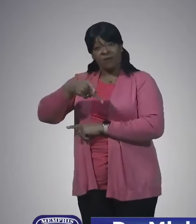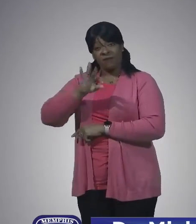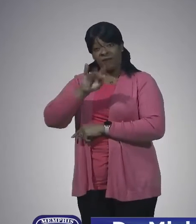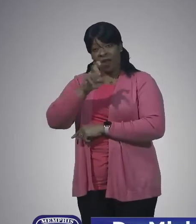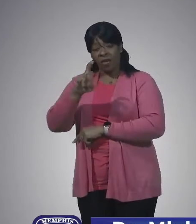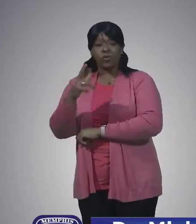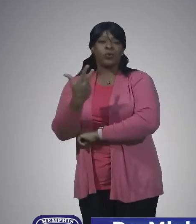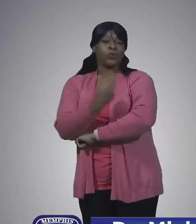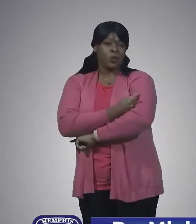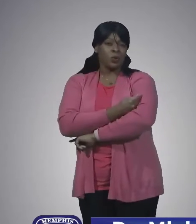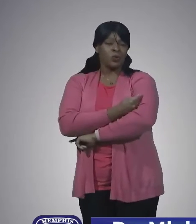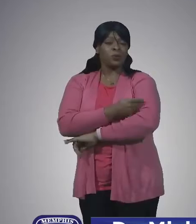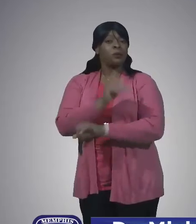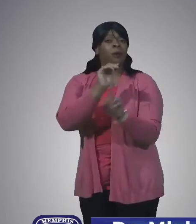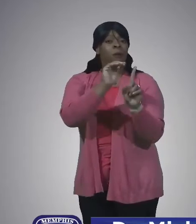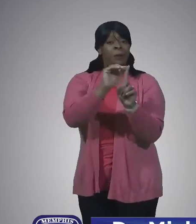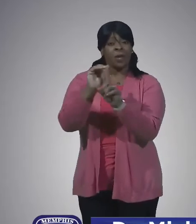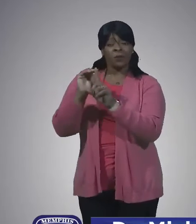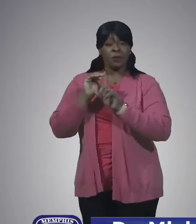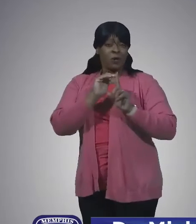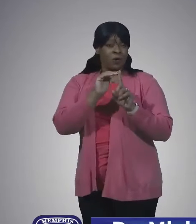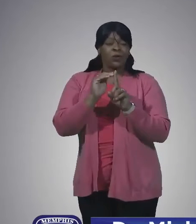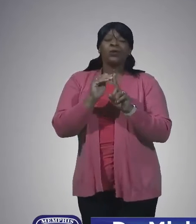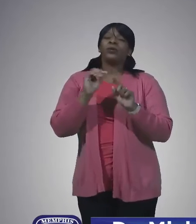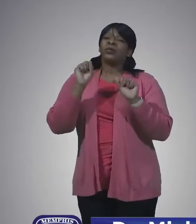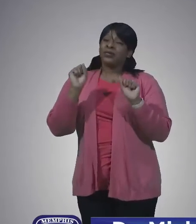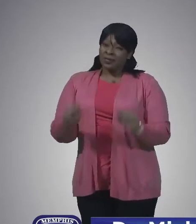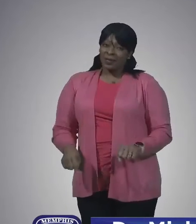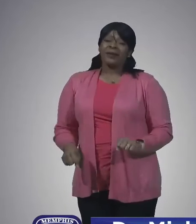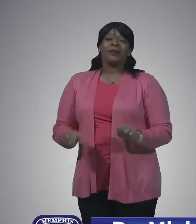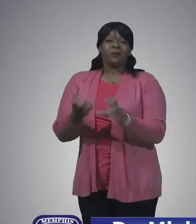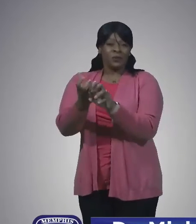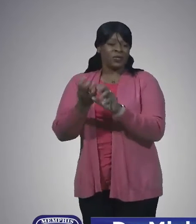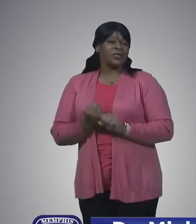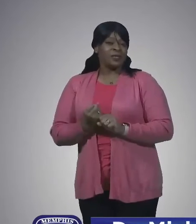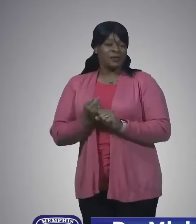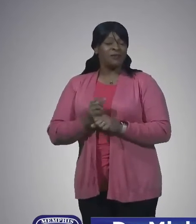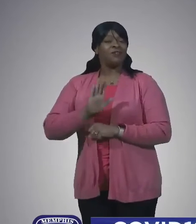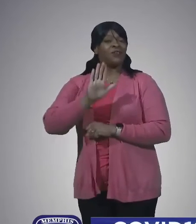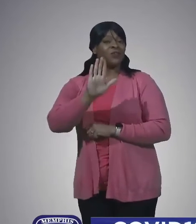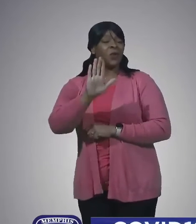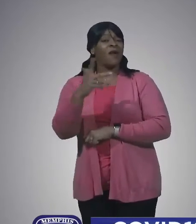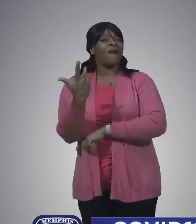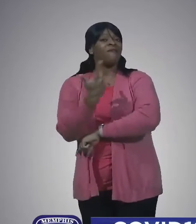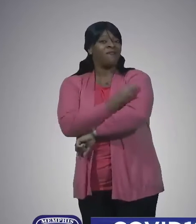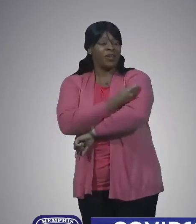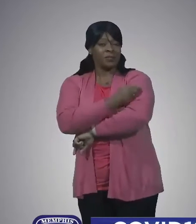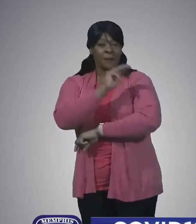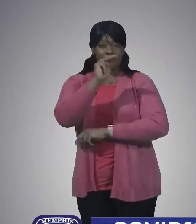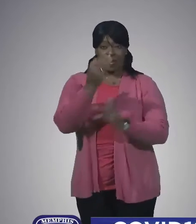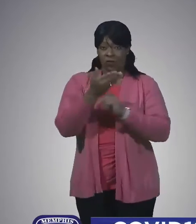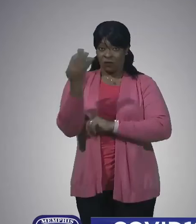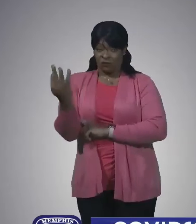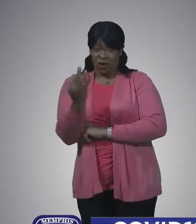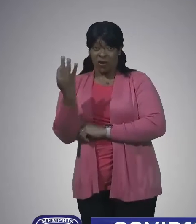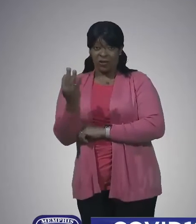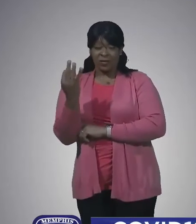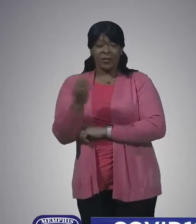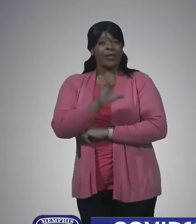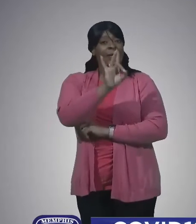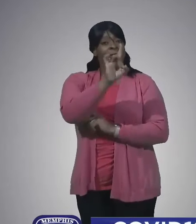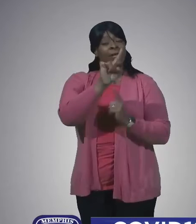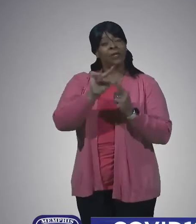doses. But I remind you that you can also receive your vaccine Monday through Friday, 8